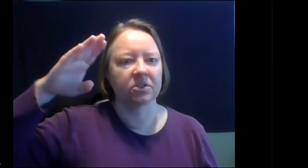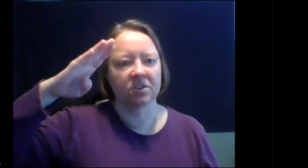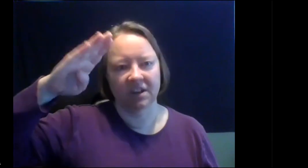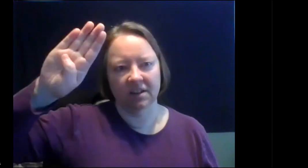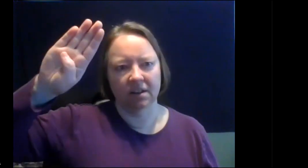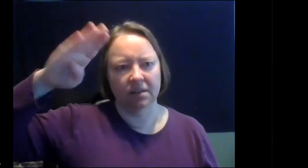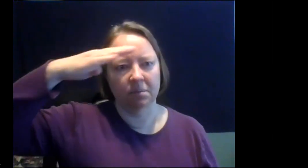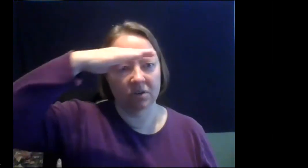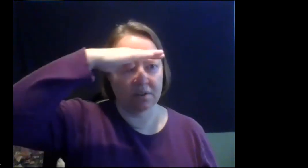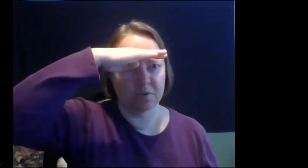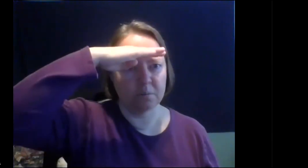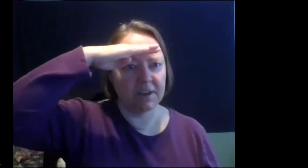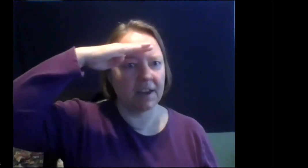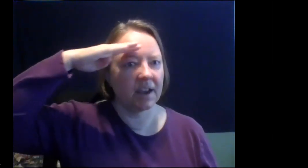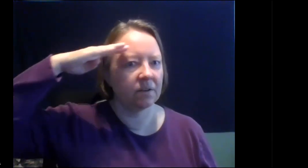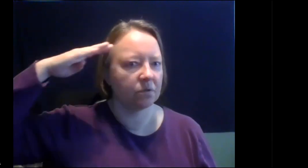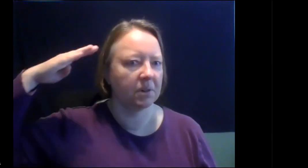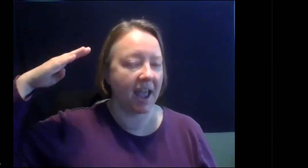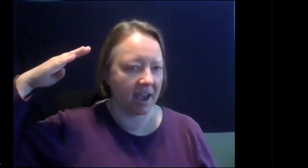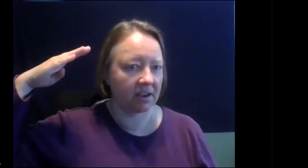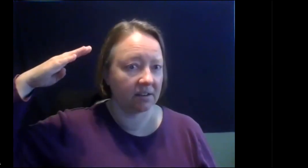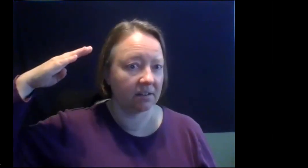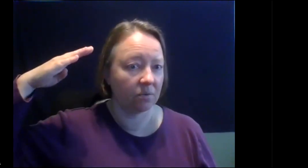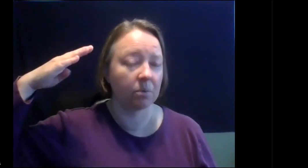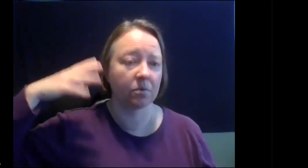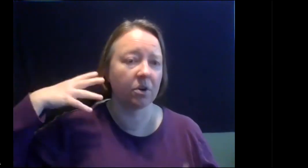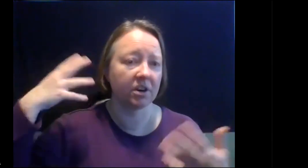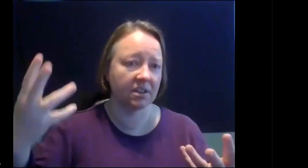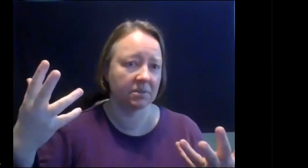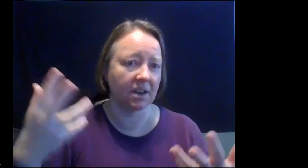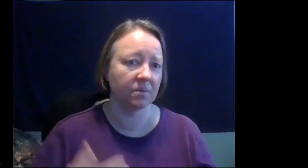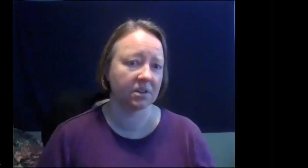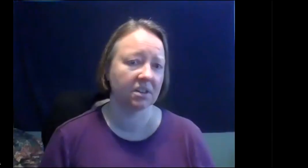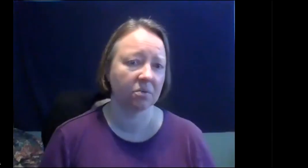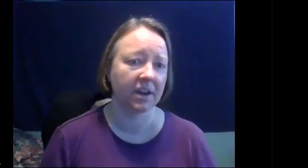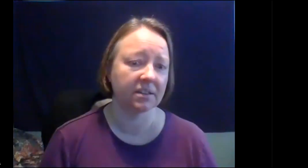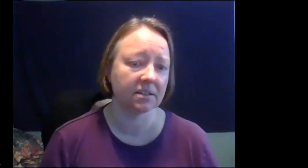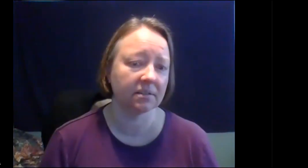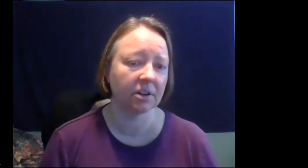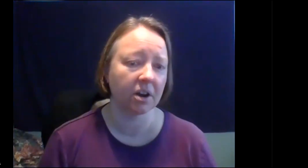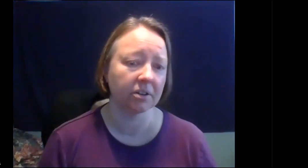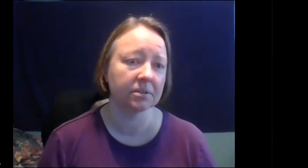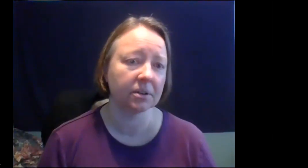also seen them use the full B hand for black when referring to themselves and to their race, their color.